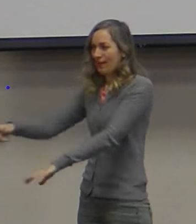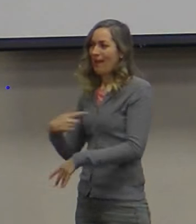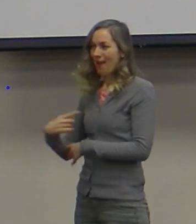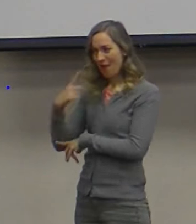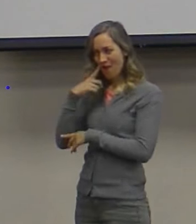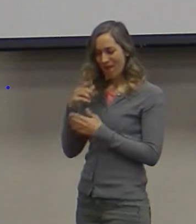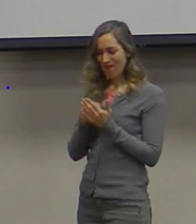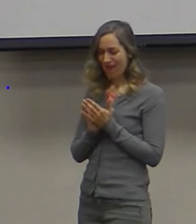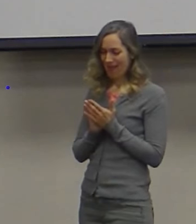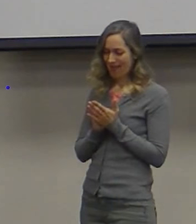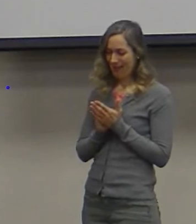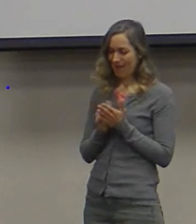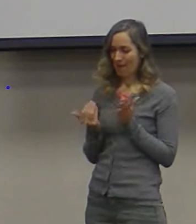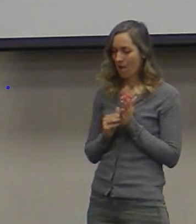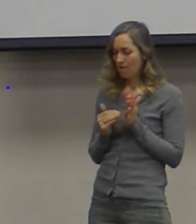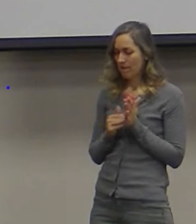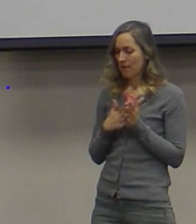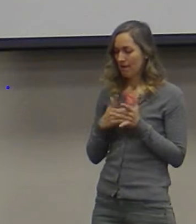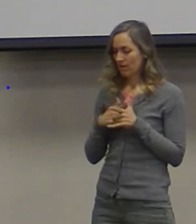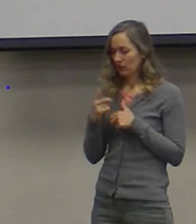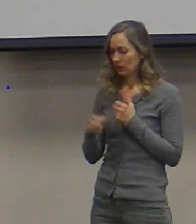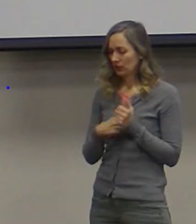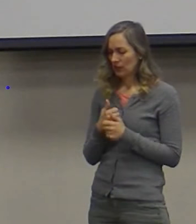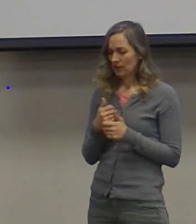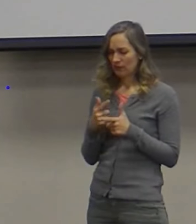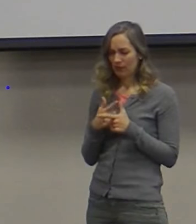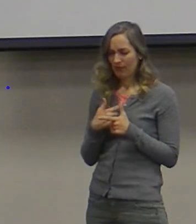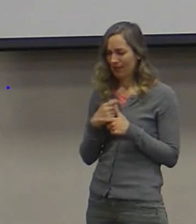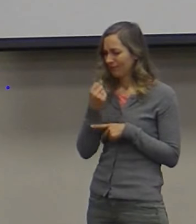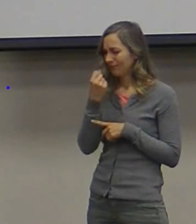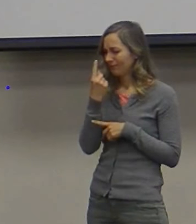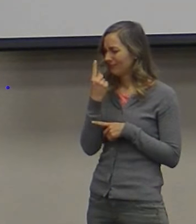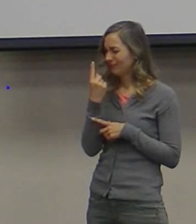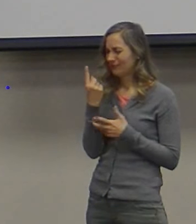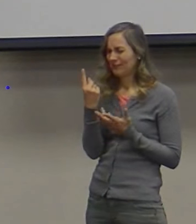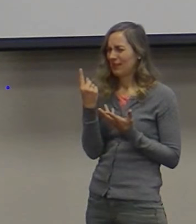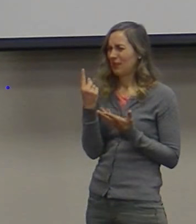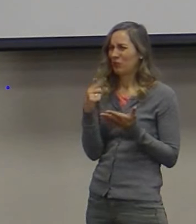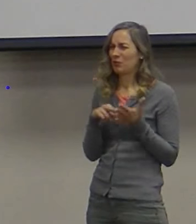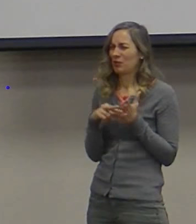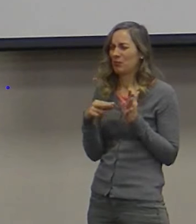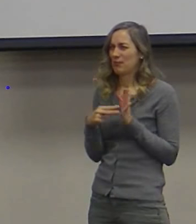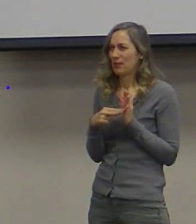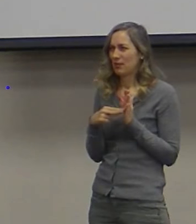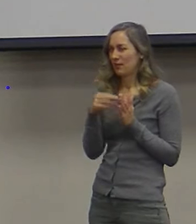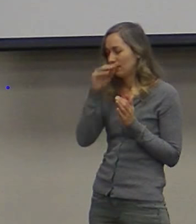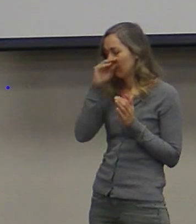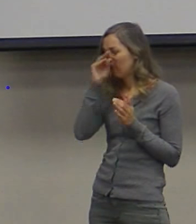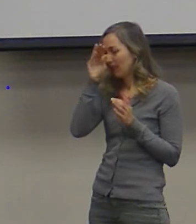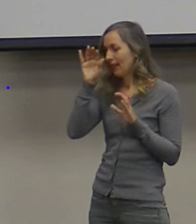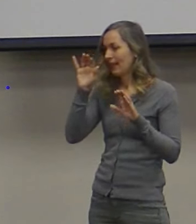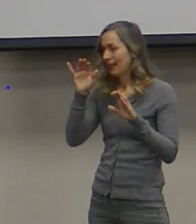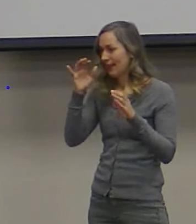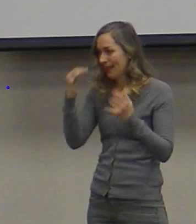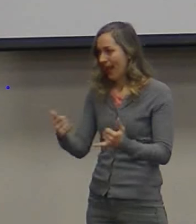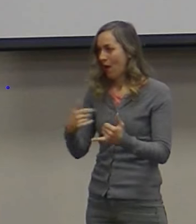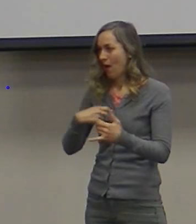over through my first year. And at first I didn't really understand. I didn't grasp what it meant. I do now.